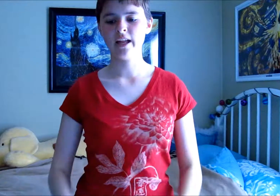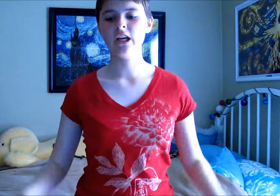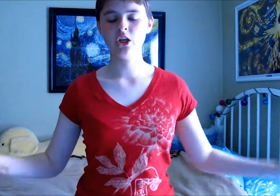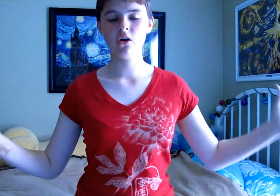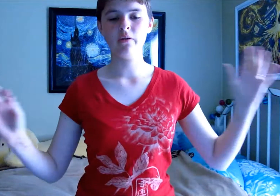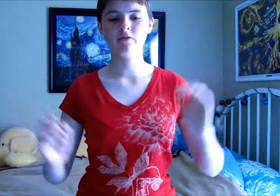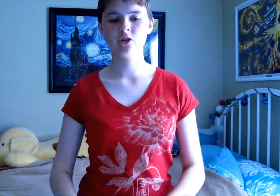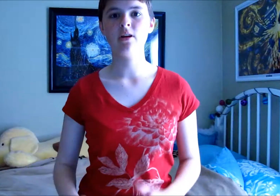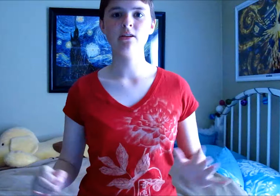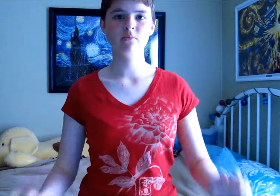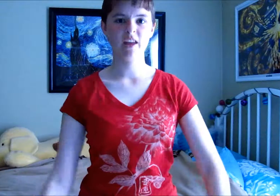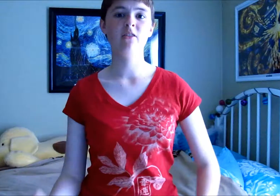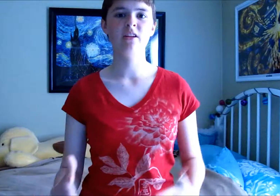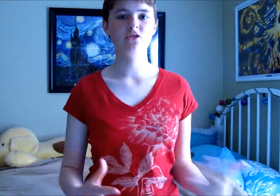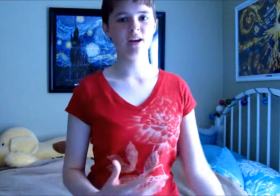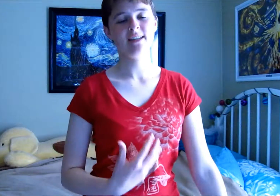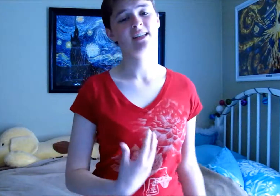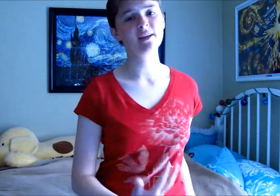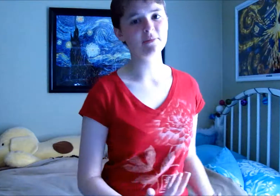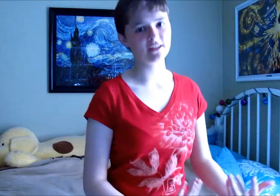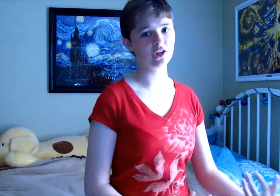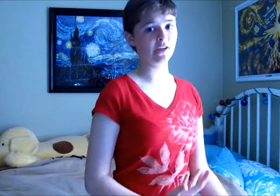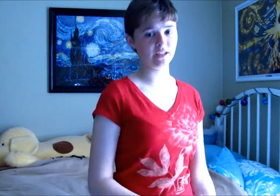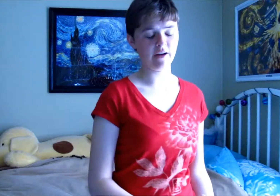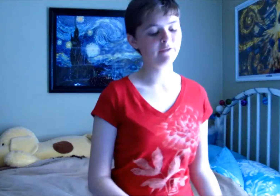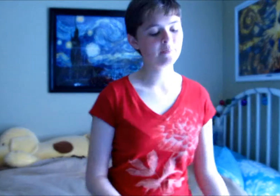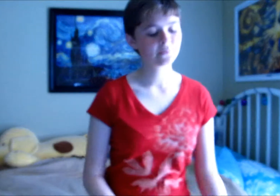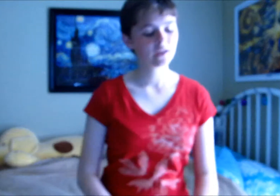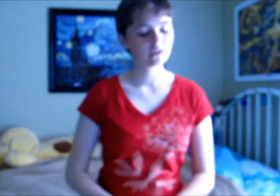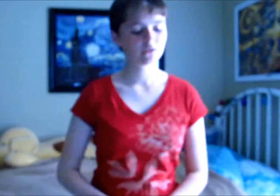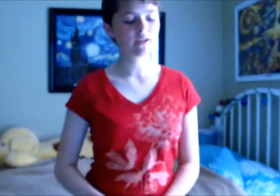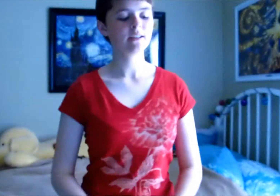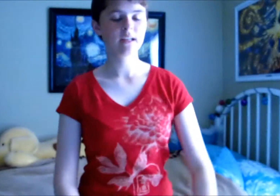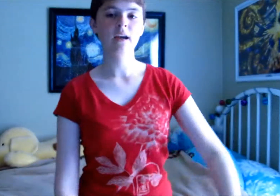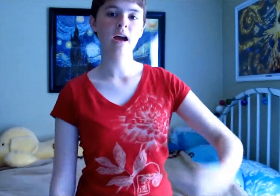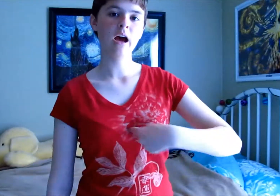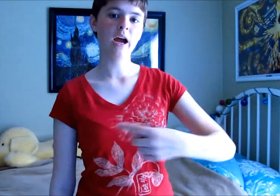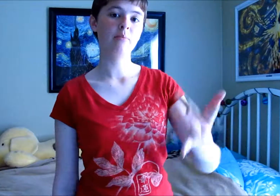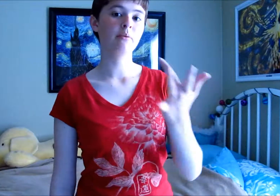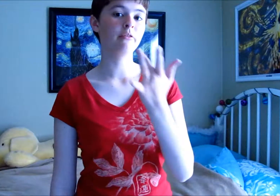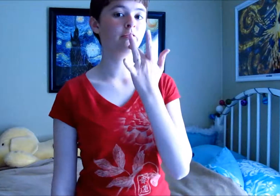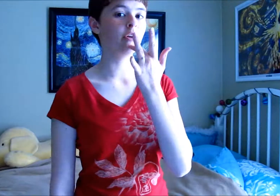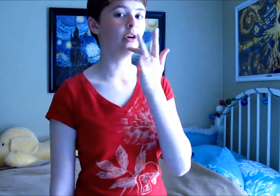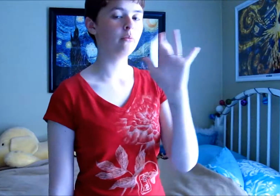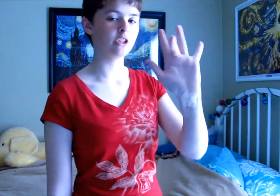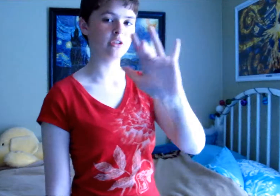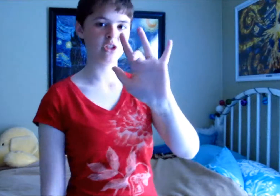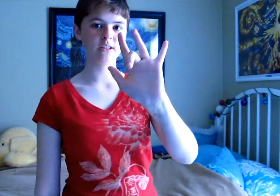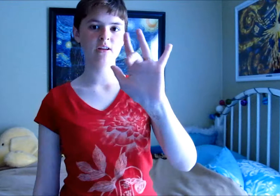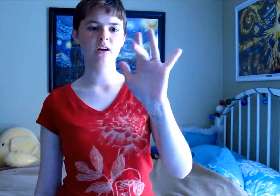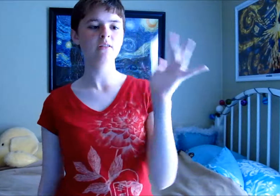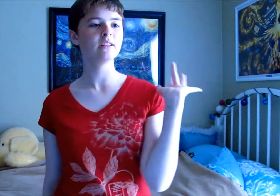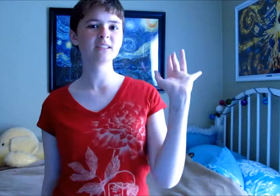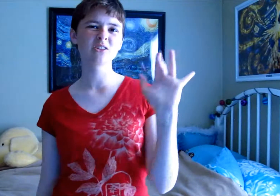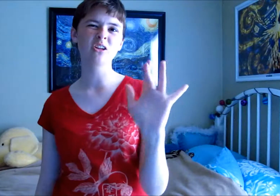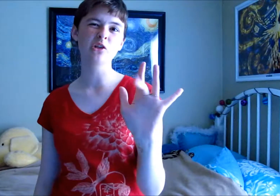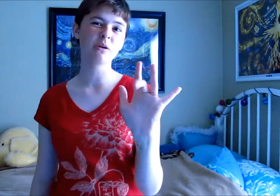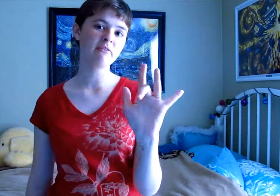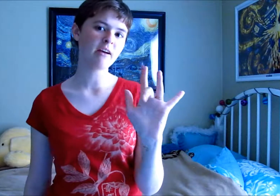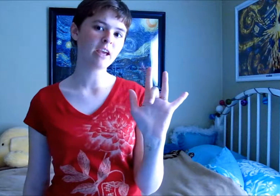letting go of stress rather than trying to keep this lost love. So I did I prefer, which is just, this is called a 25